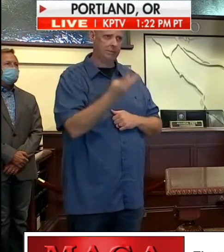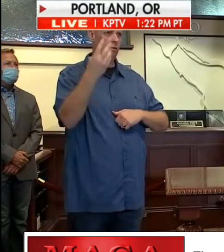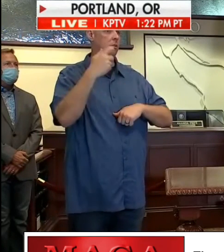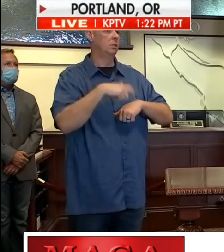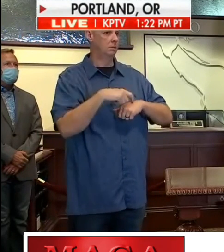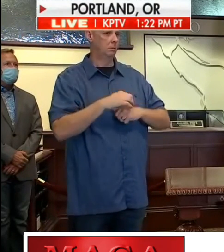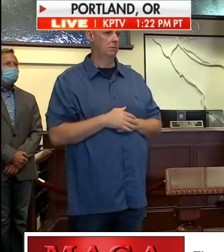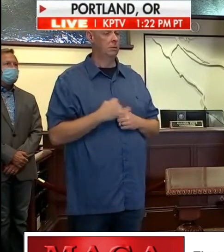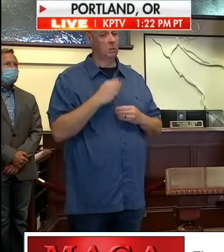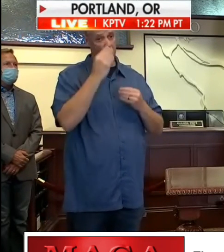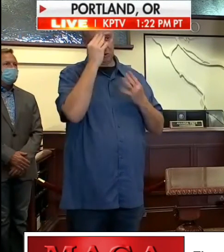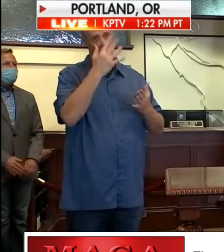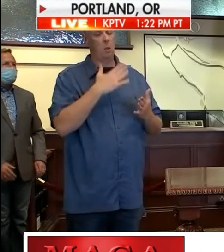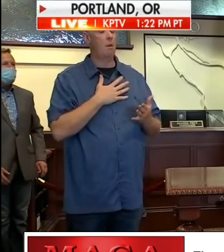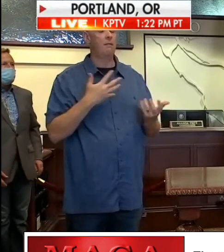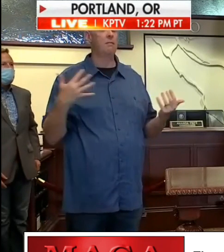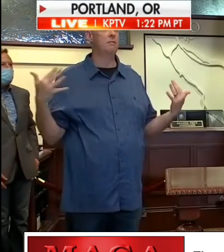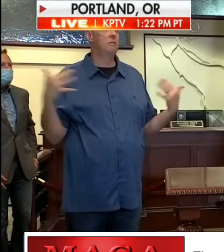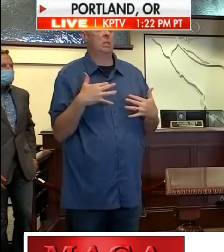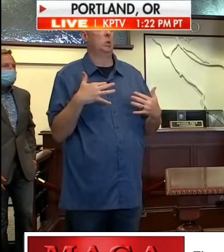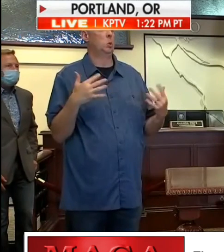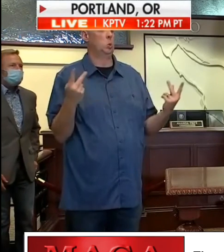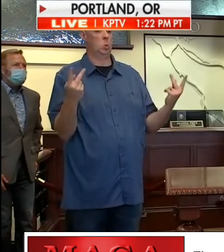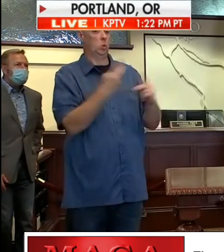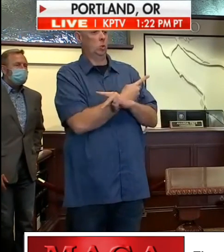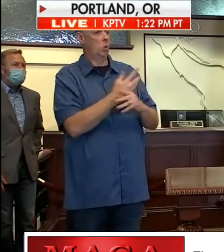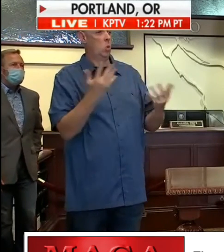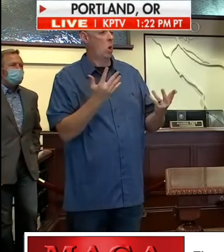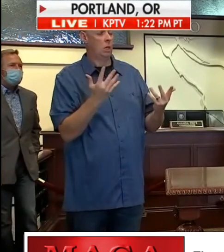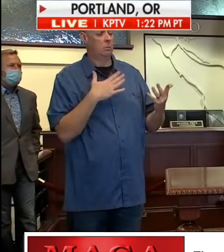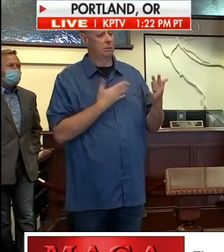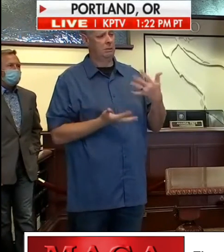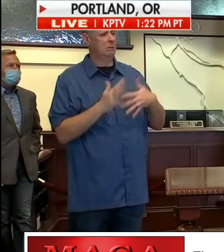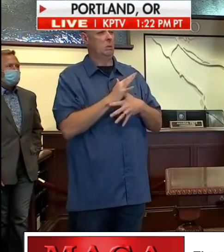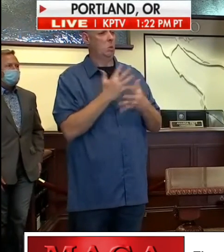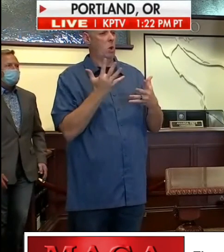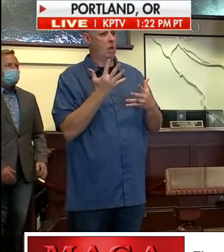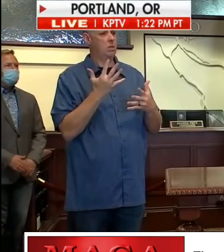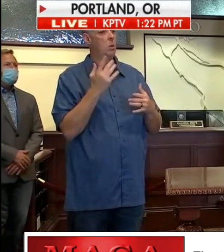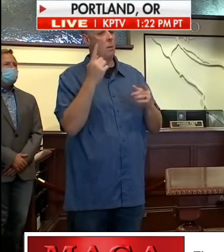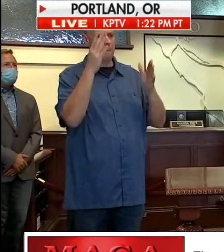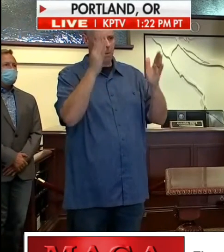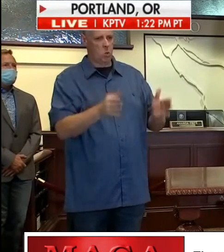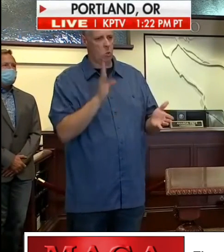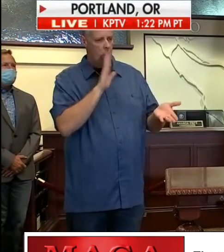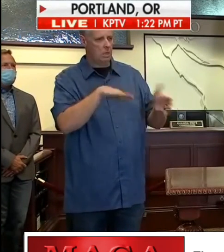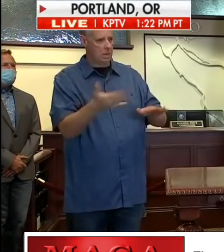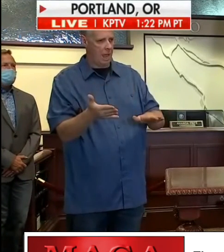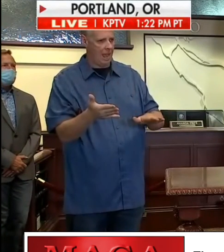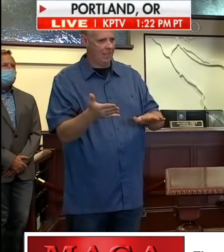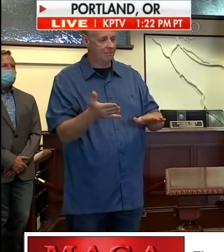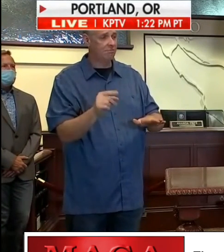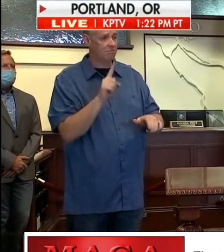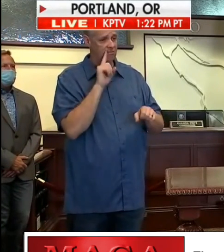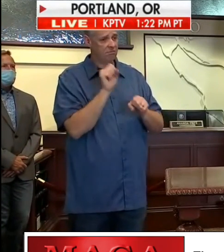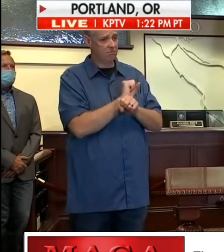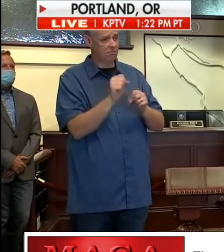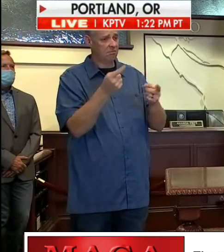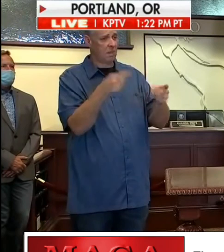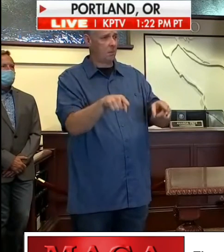expressed what my greatest fear would be. And I've said my greatest fear is somebody will die. And now somebody